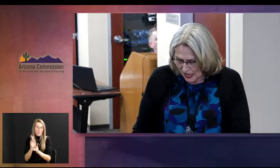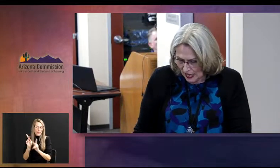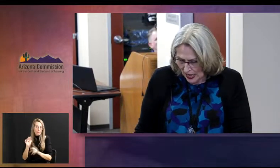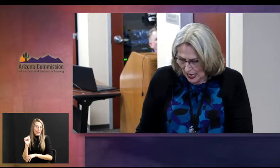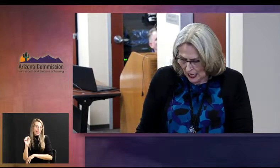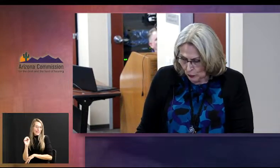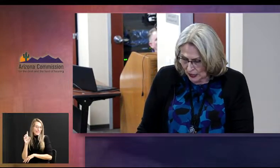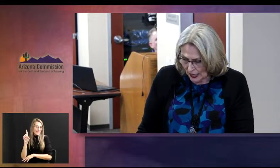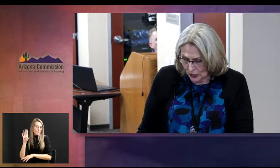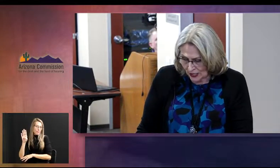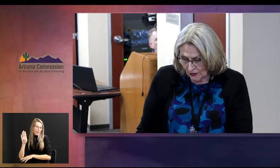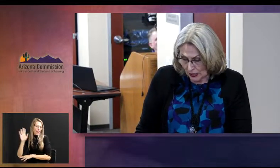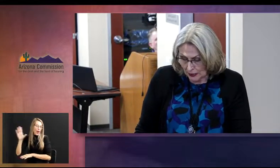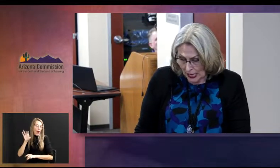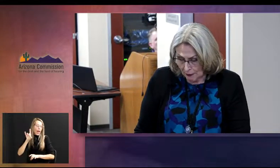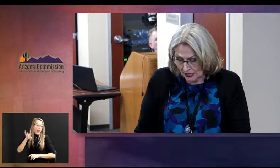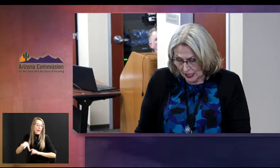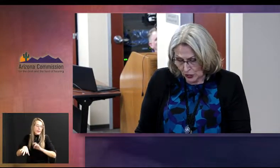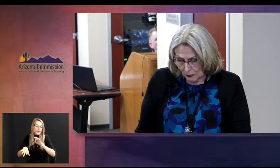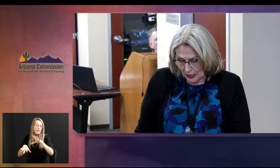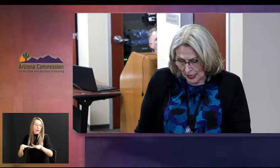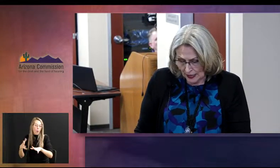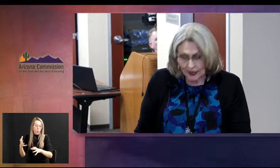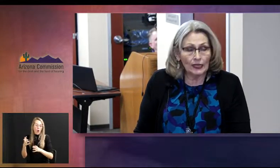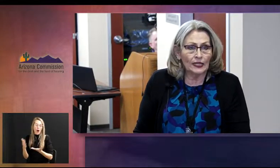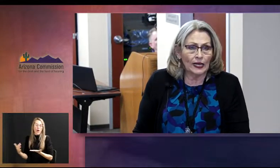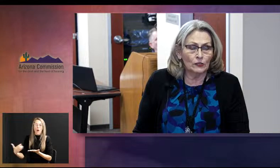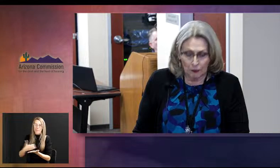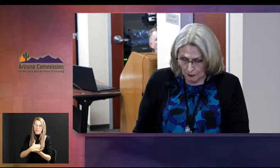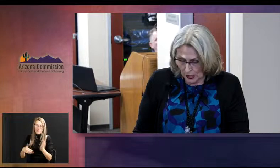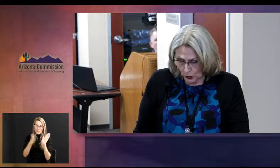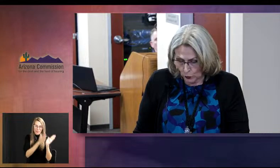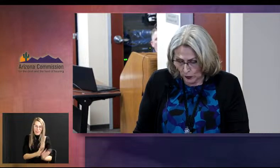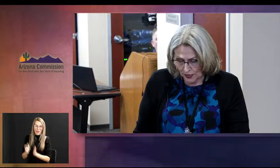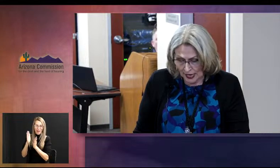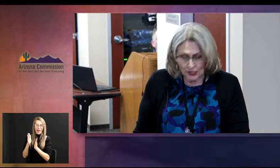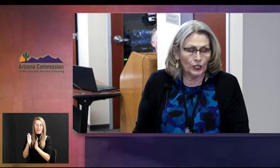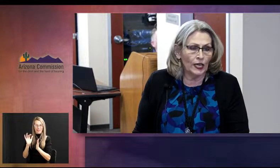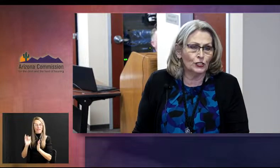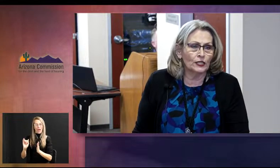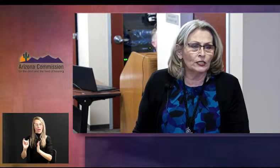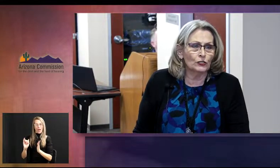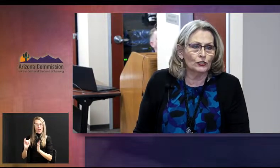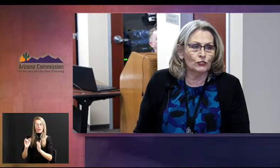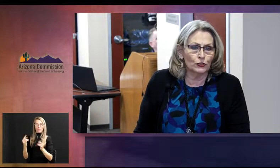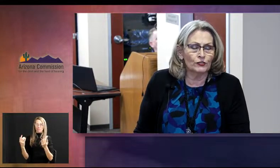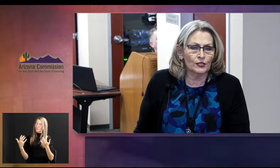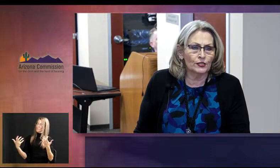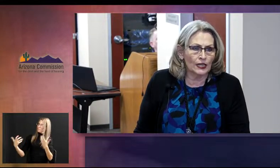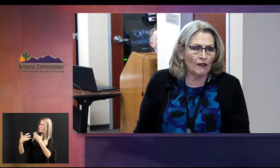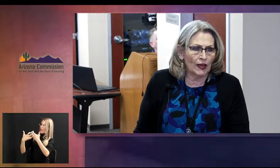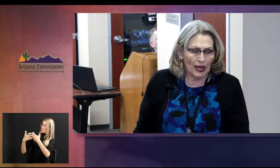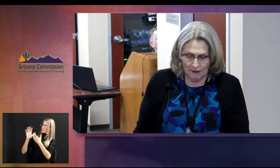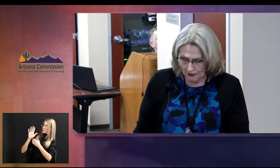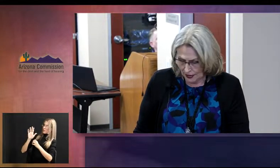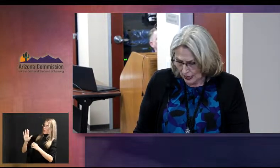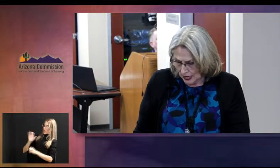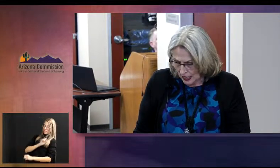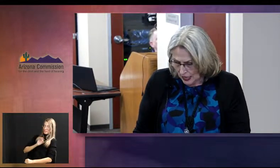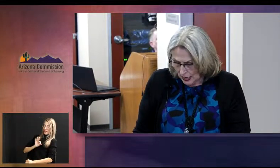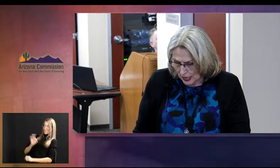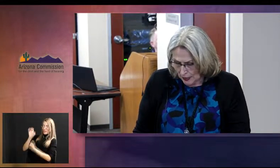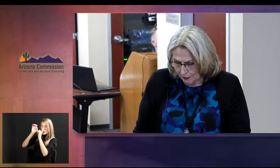ASDB and would like to develop a compensation plan that aligns better with the education and years of services staff have.